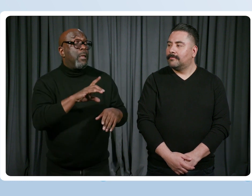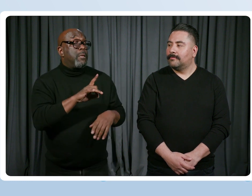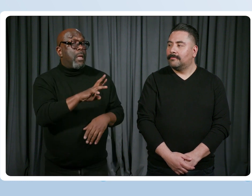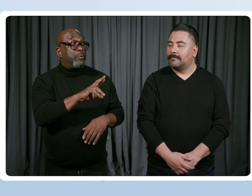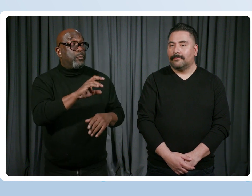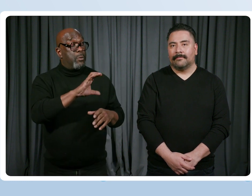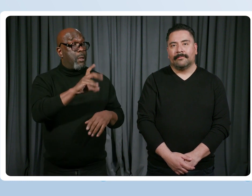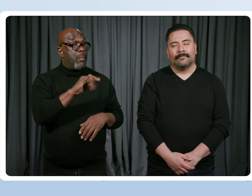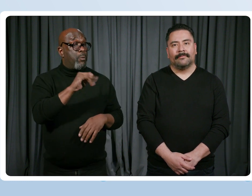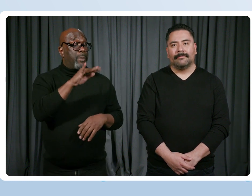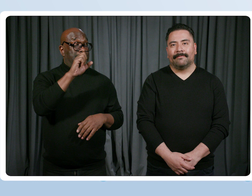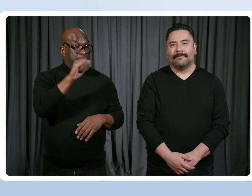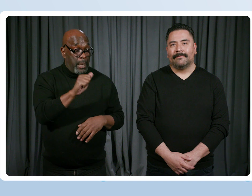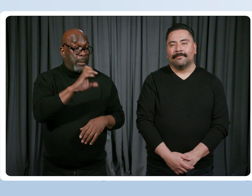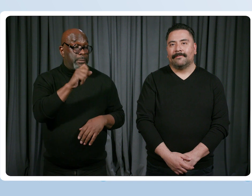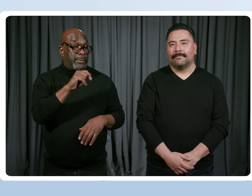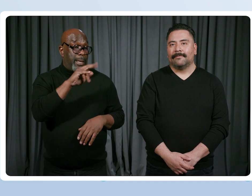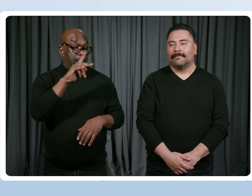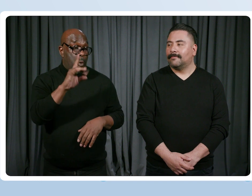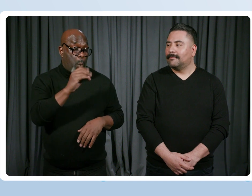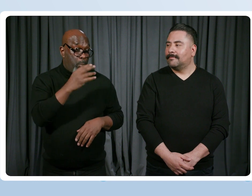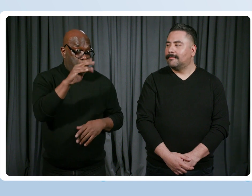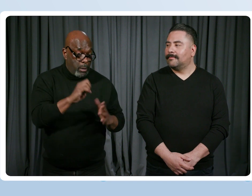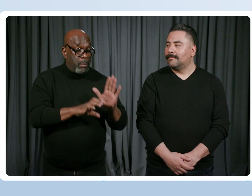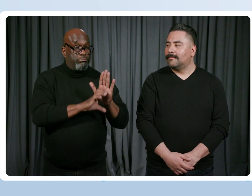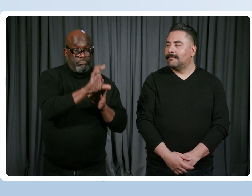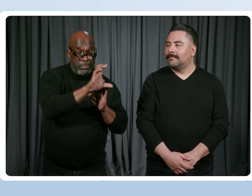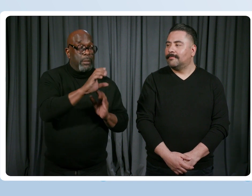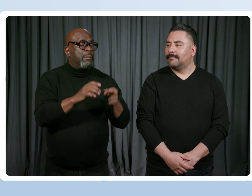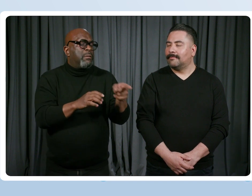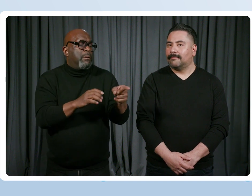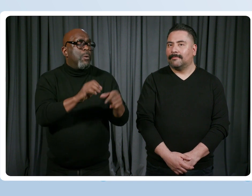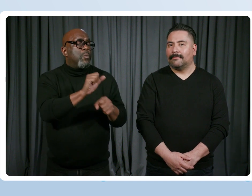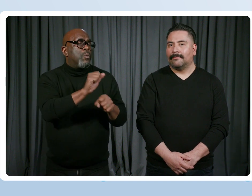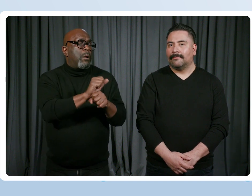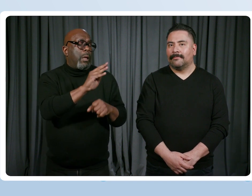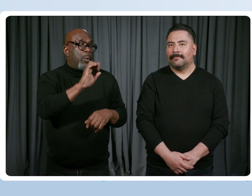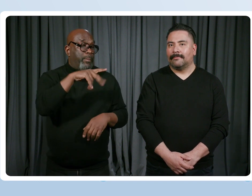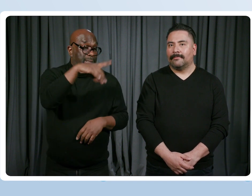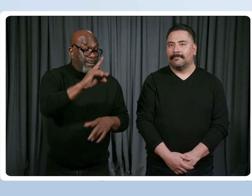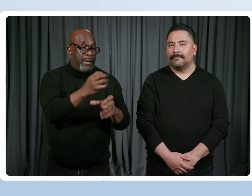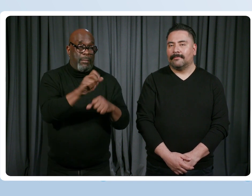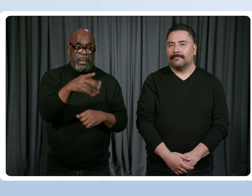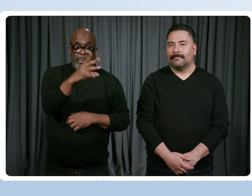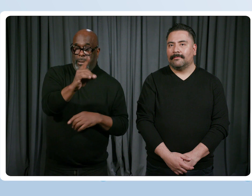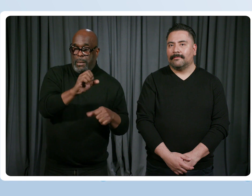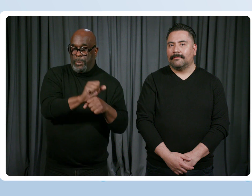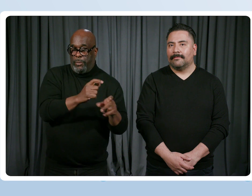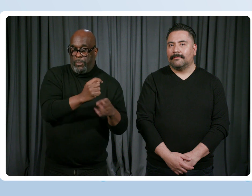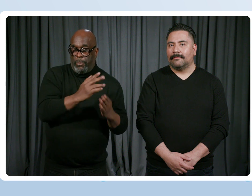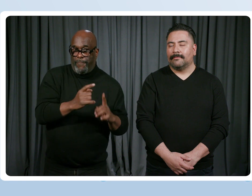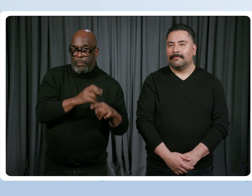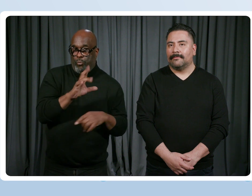a training officer at the City of Chicago Mayor's Office for People with Disabilities. She received her doctorate in occupational therapy from